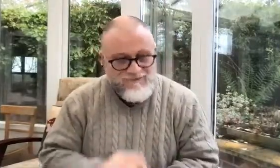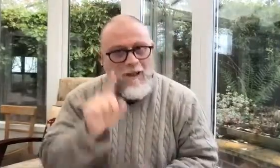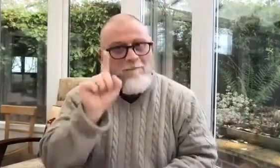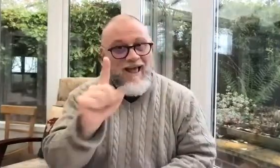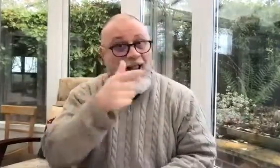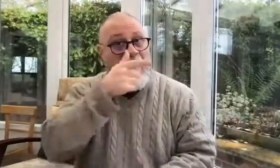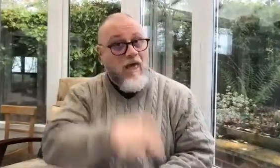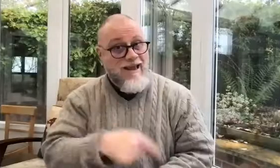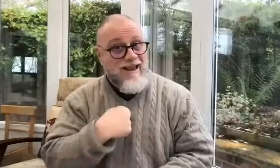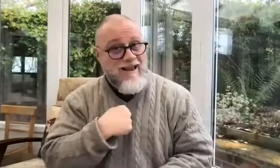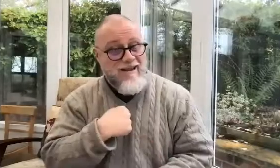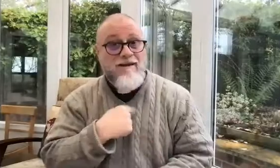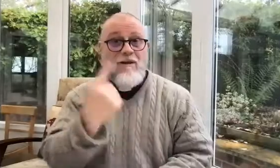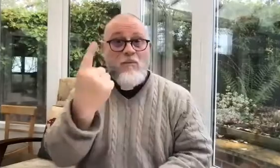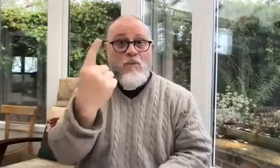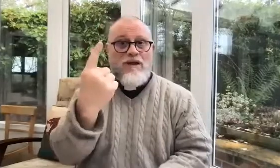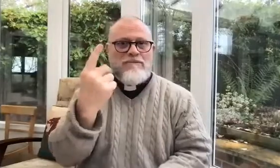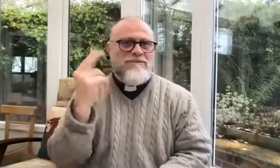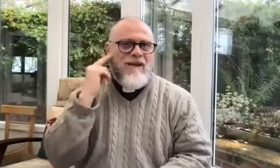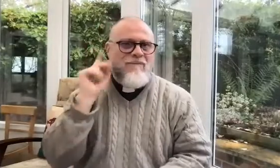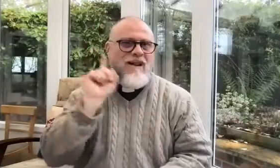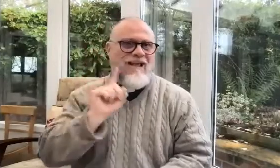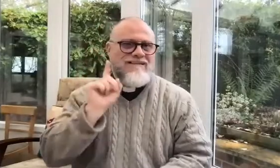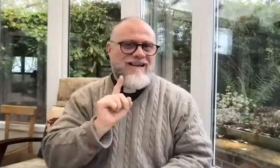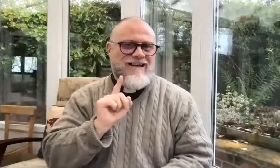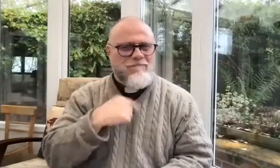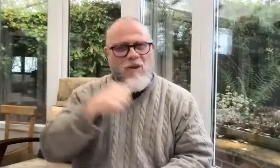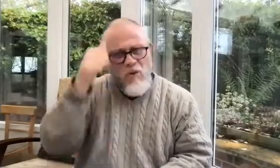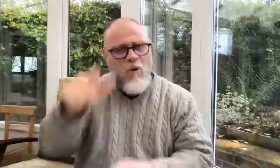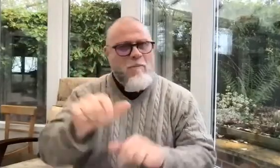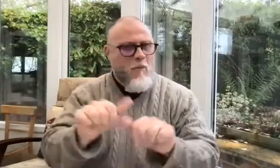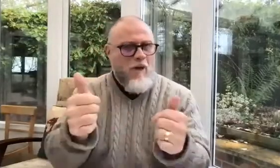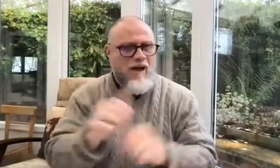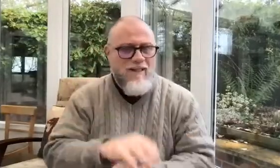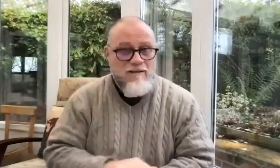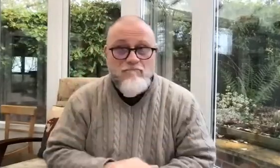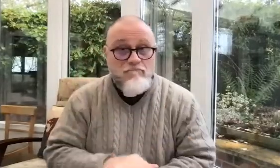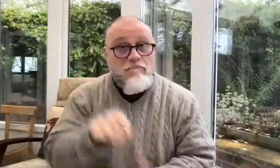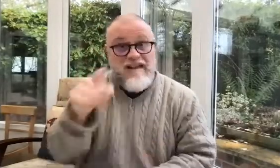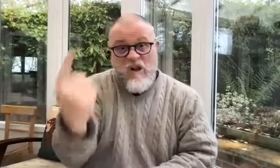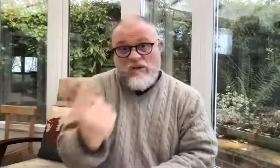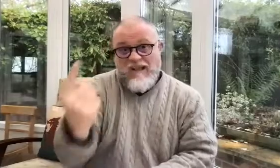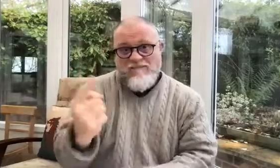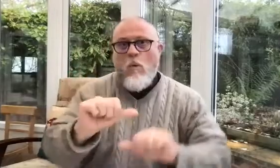exploring. But I have been fortunate. I've been contacted by a deaf lady who I've known